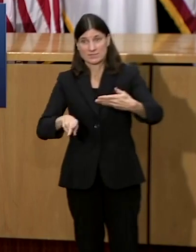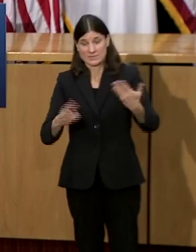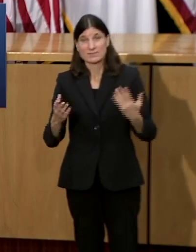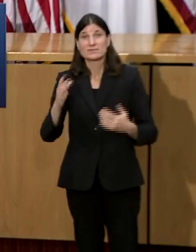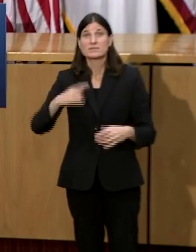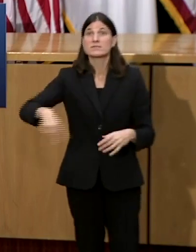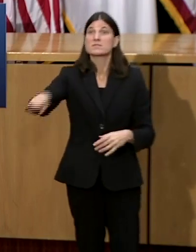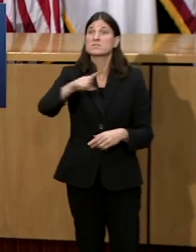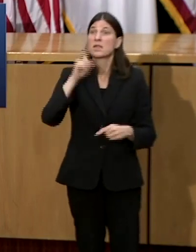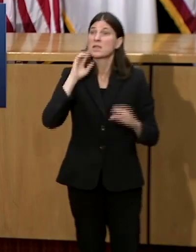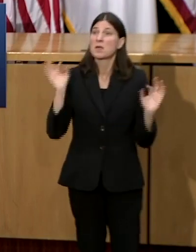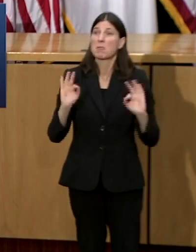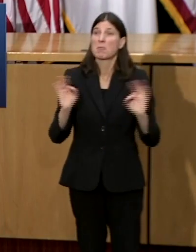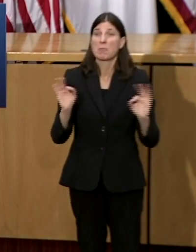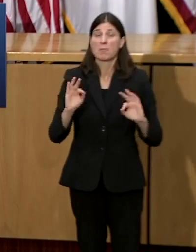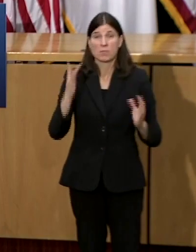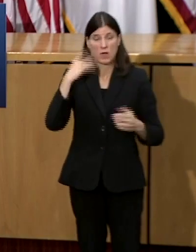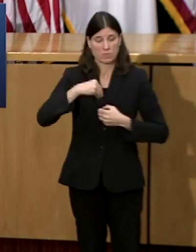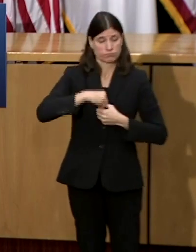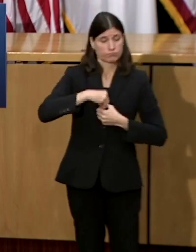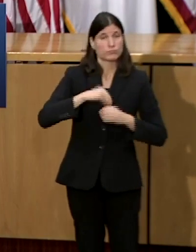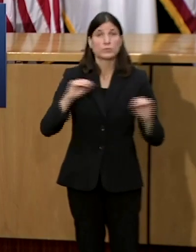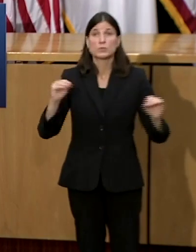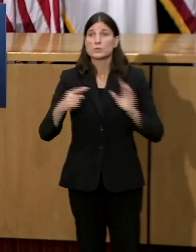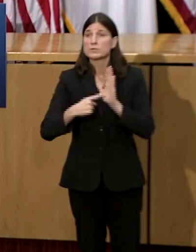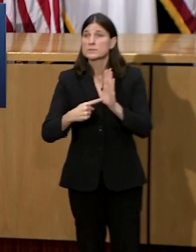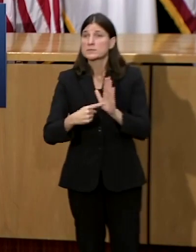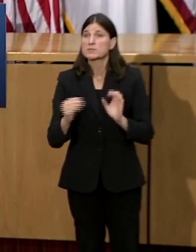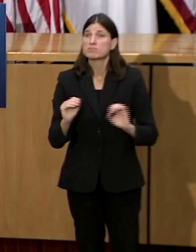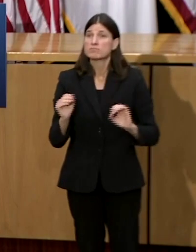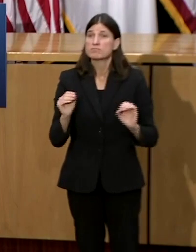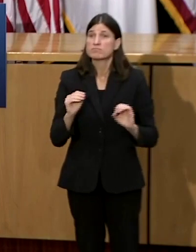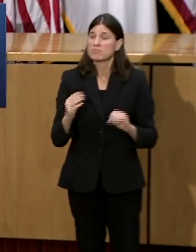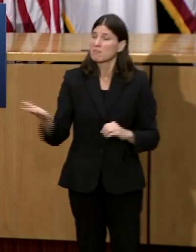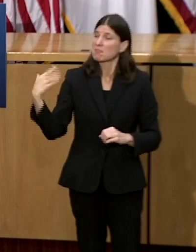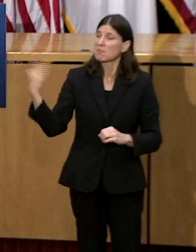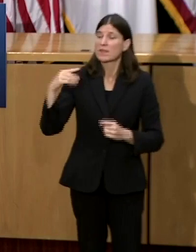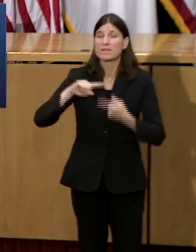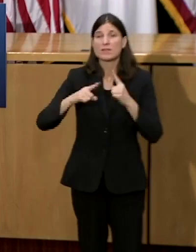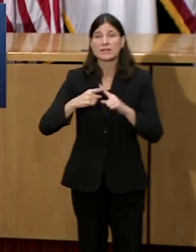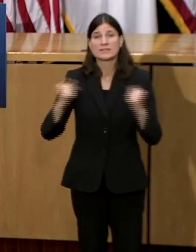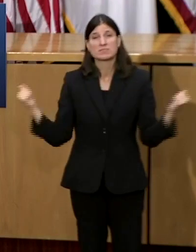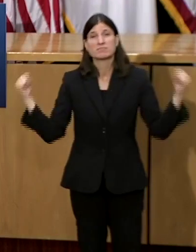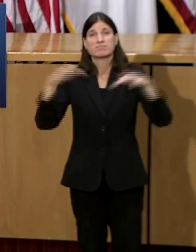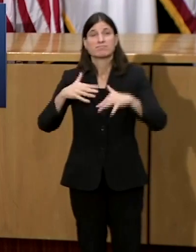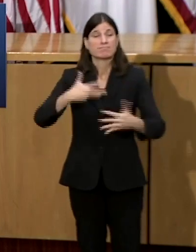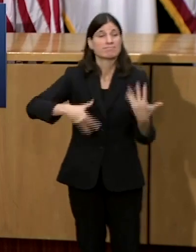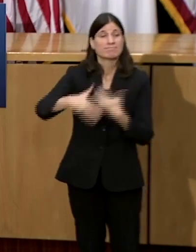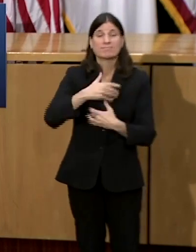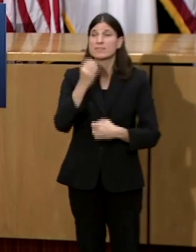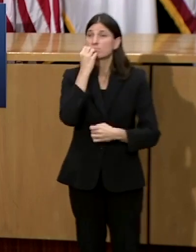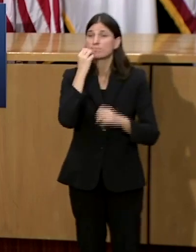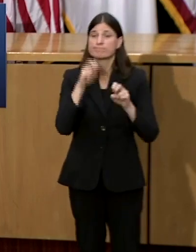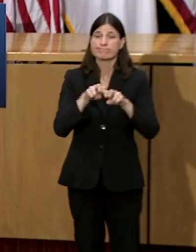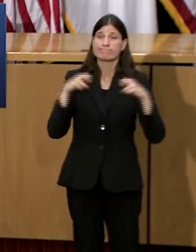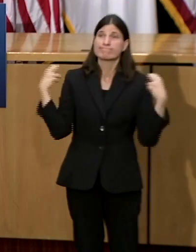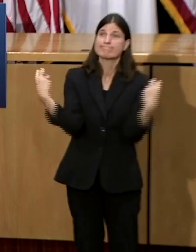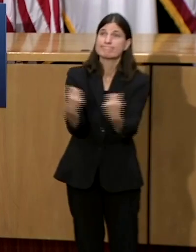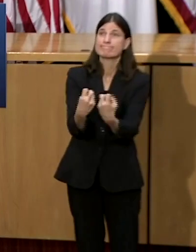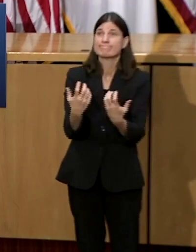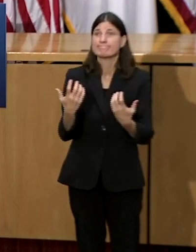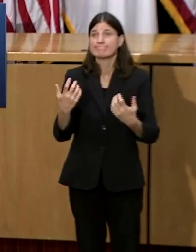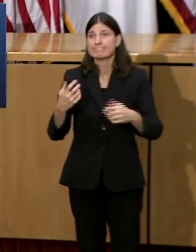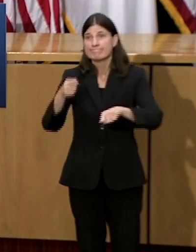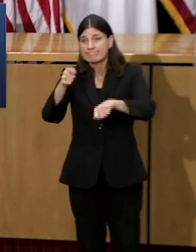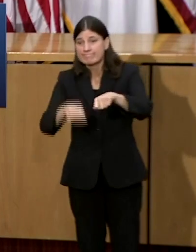but choosing to host a virtual Thanksgiving could save a life. One other update I'd like to share. Earlier today, the Department